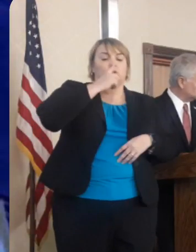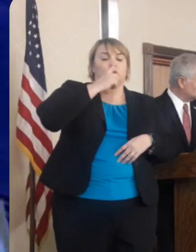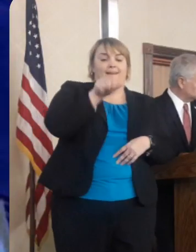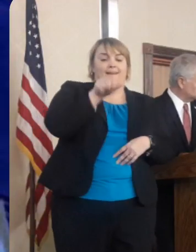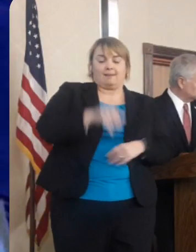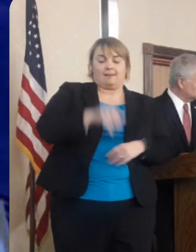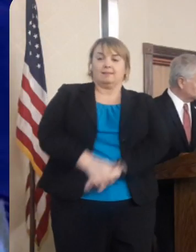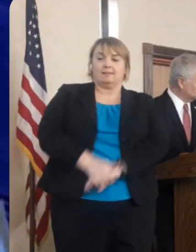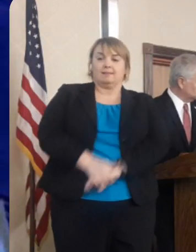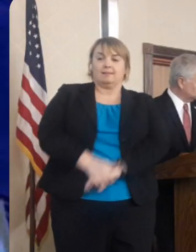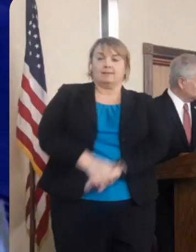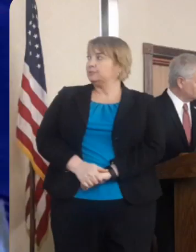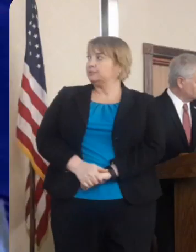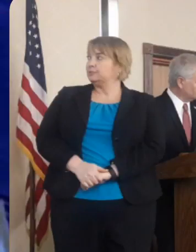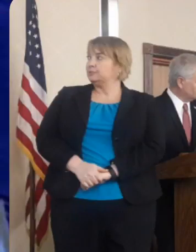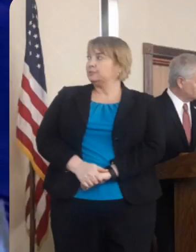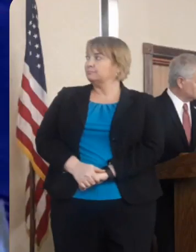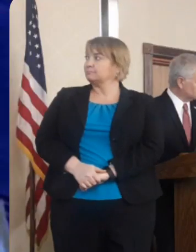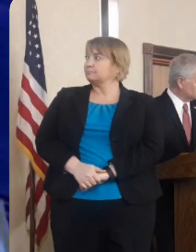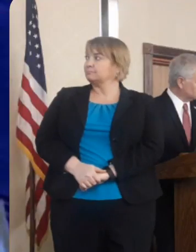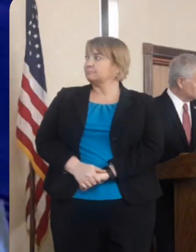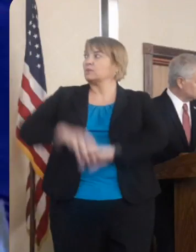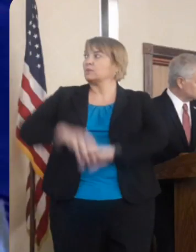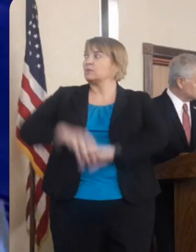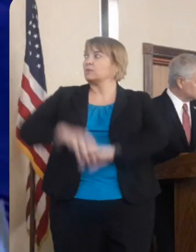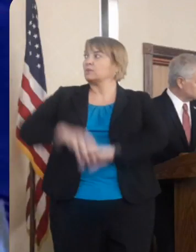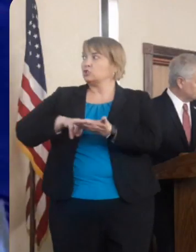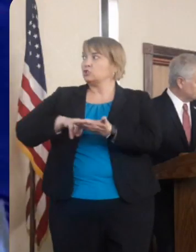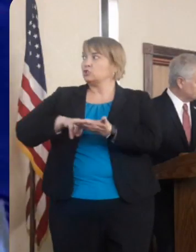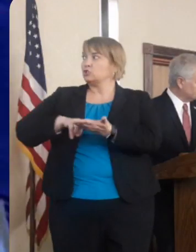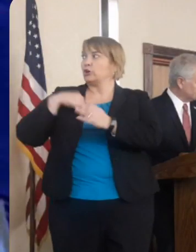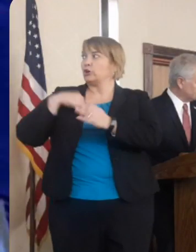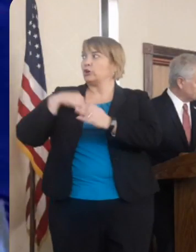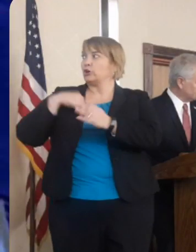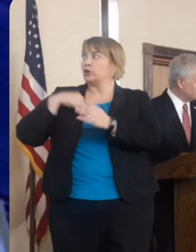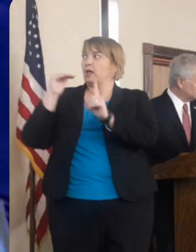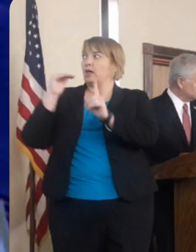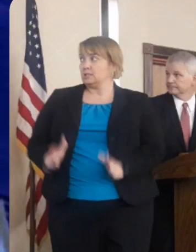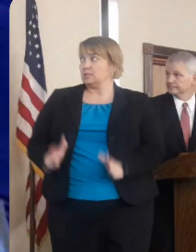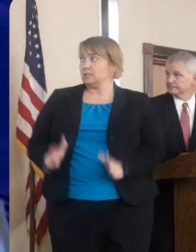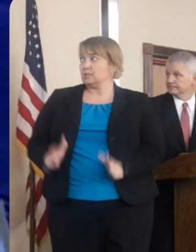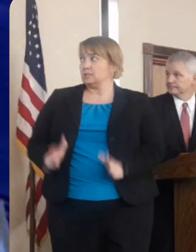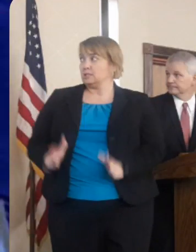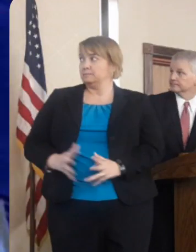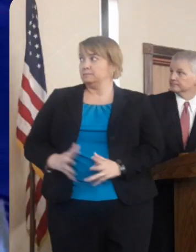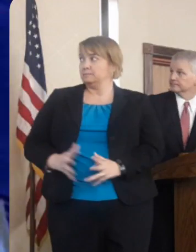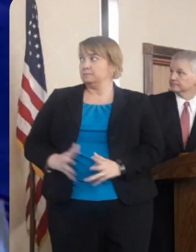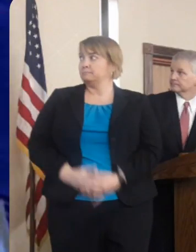Leave registered lobbyist and delete everything else.